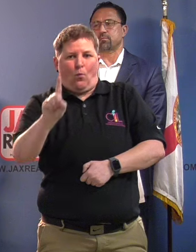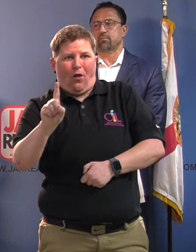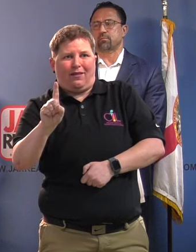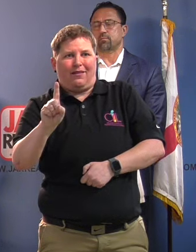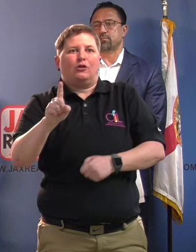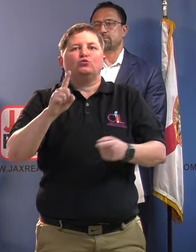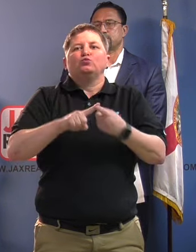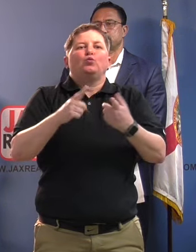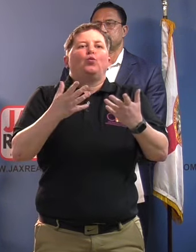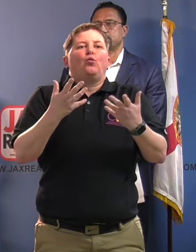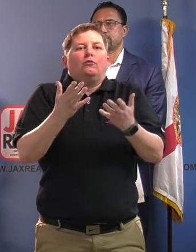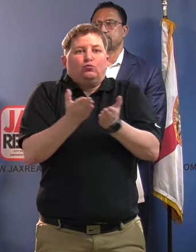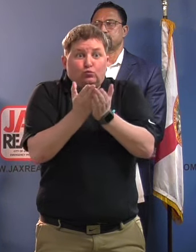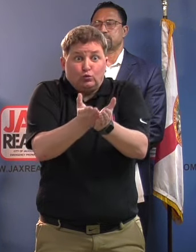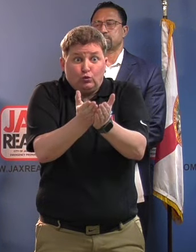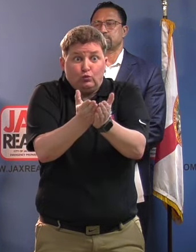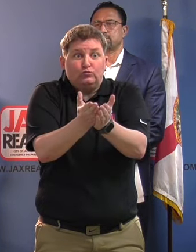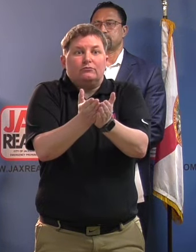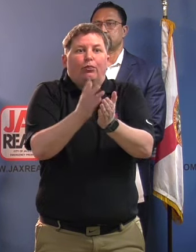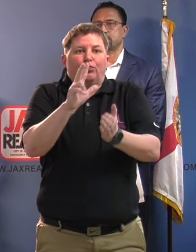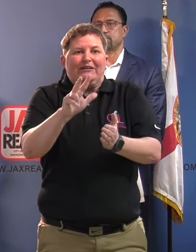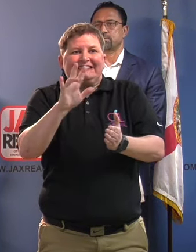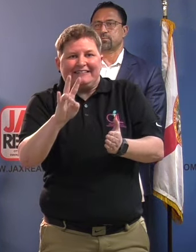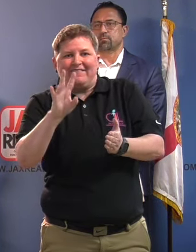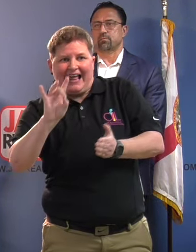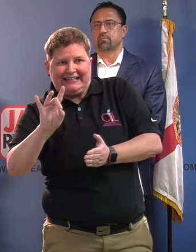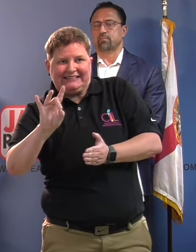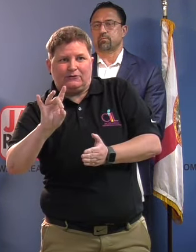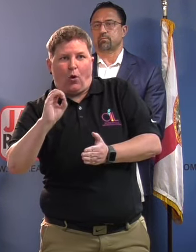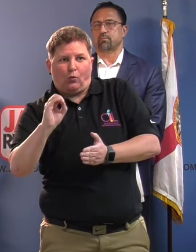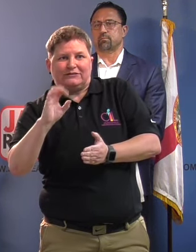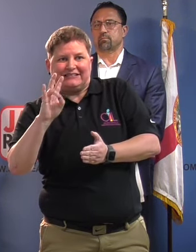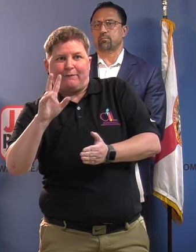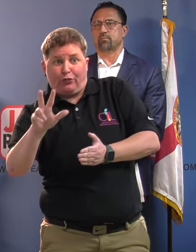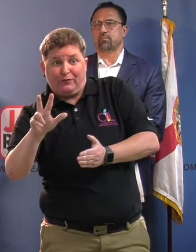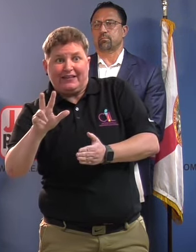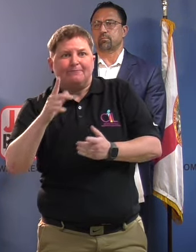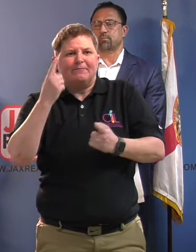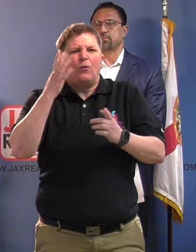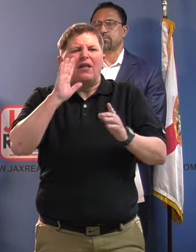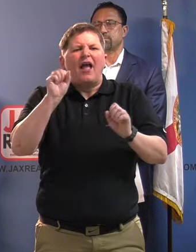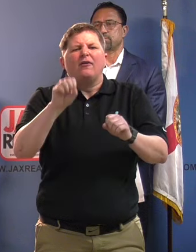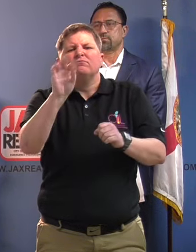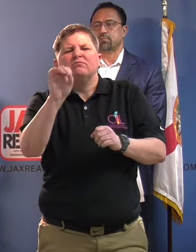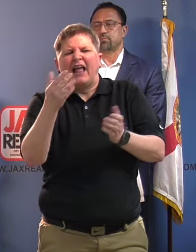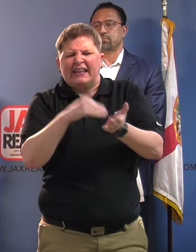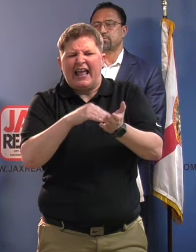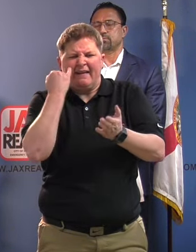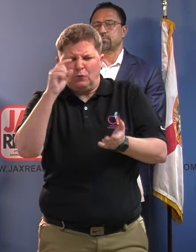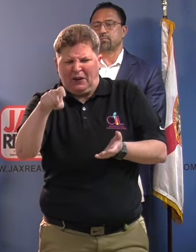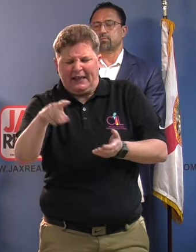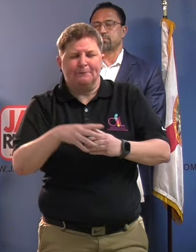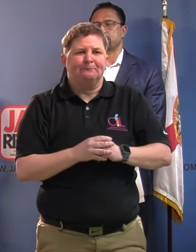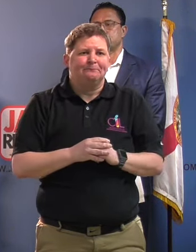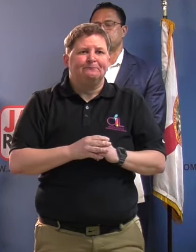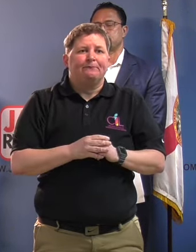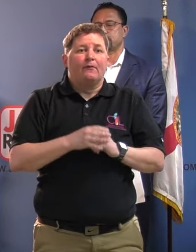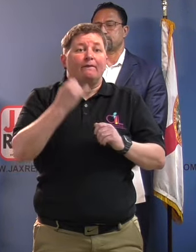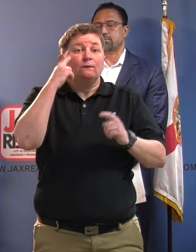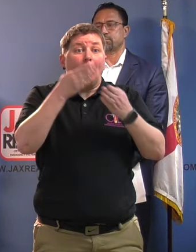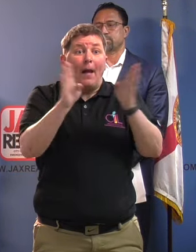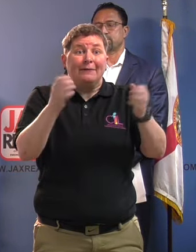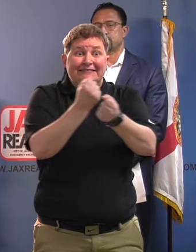278473. So we can provide that information for you if you need it again. In terms of public safety, Chief Powers,